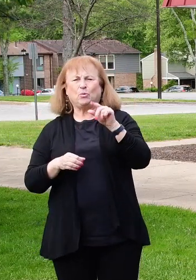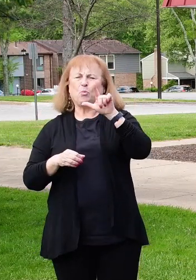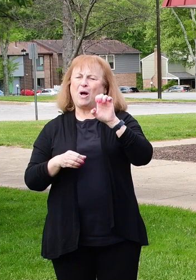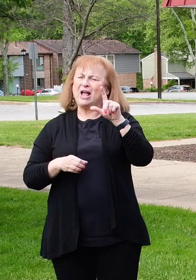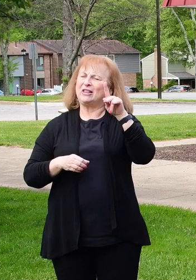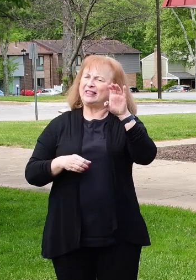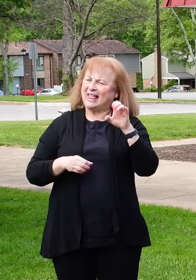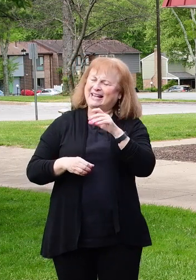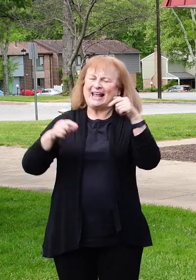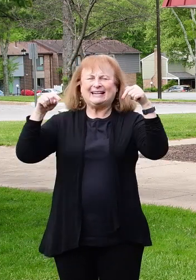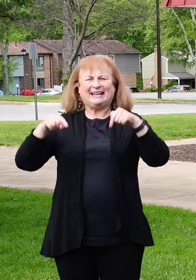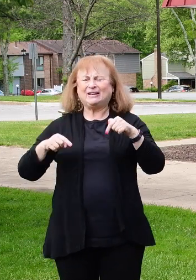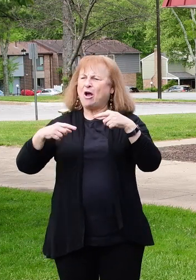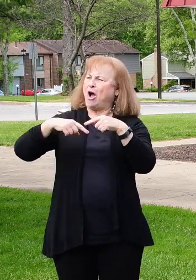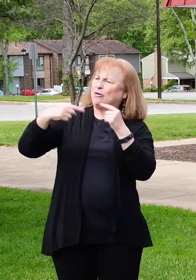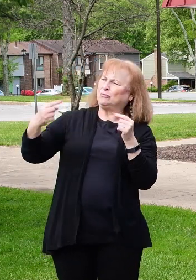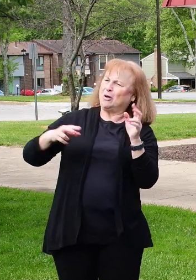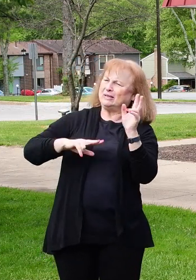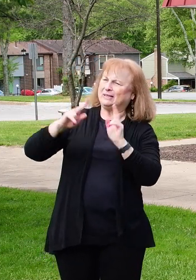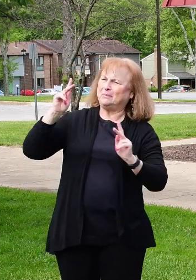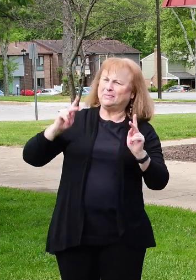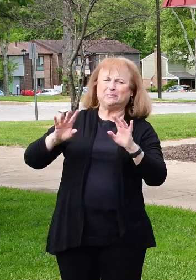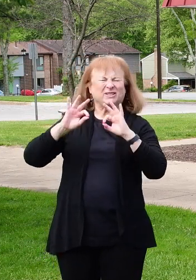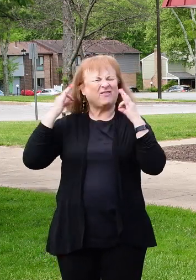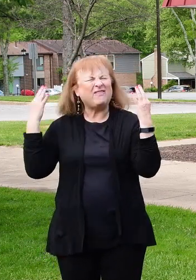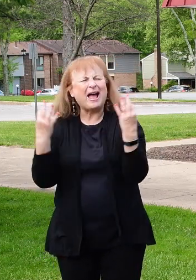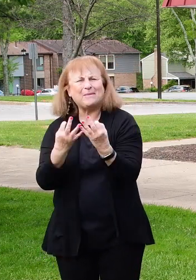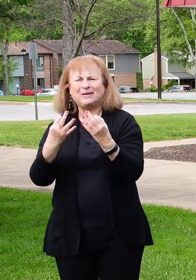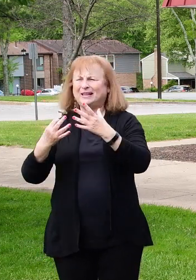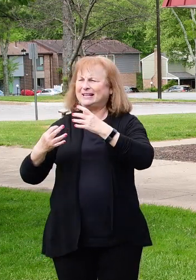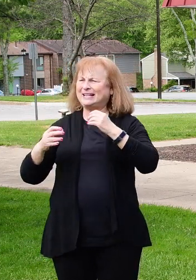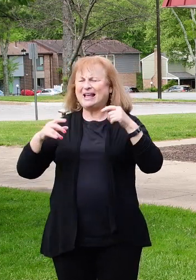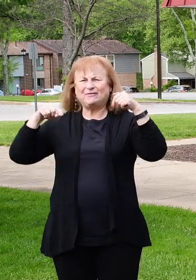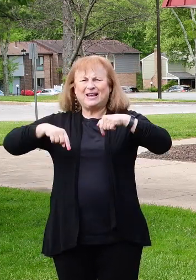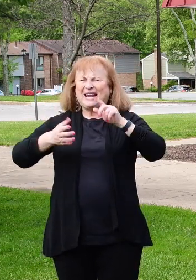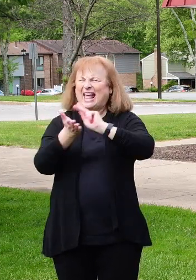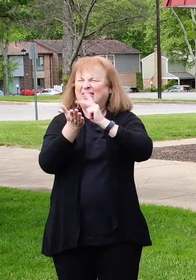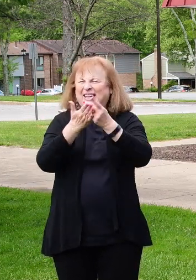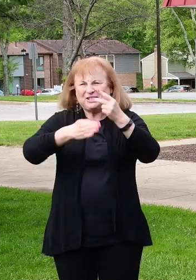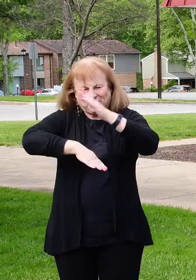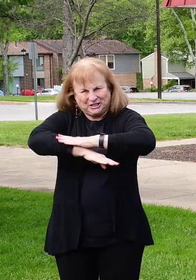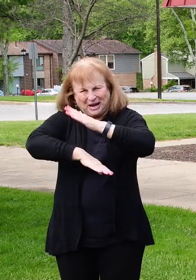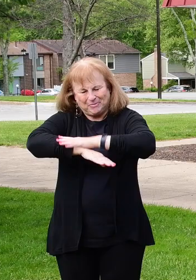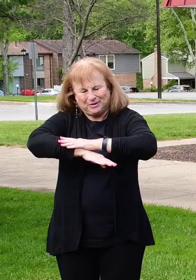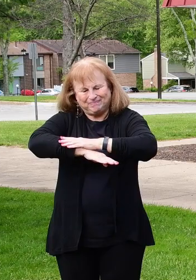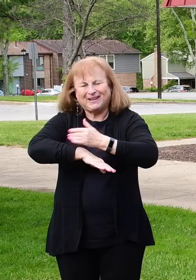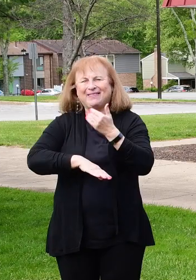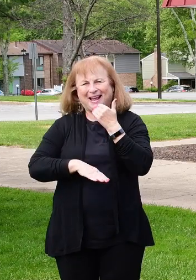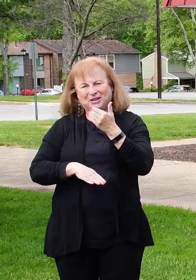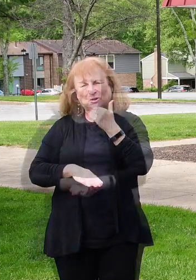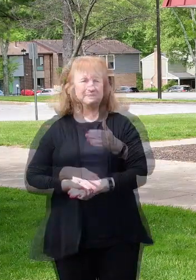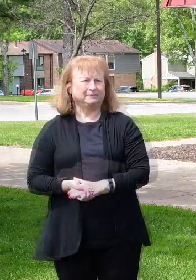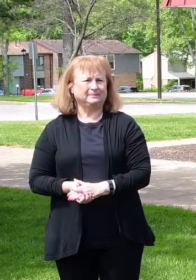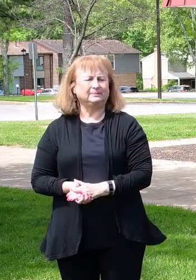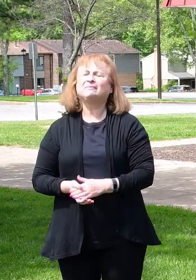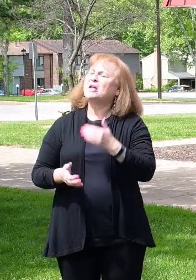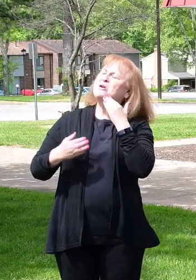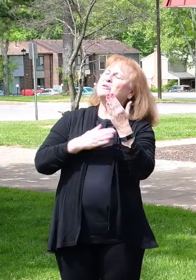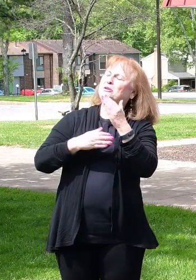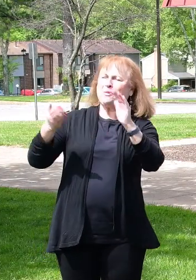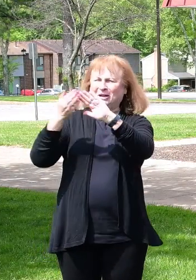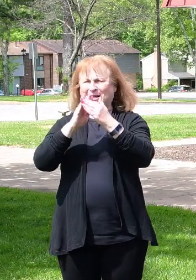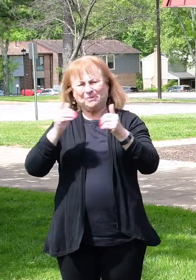Lake, and right across people's families and right at the kitchen table. Thank you. Well, good